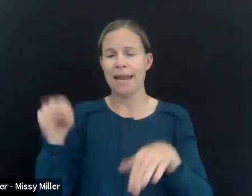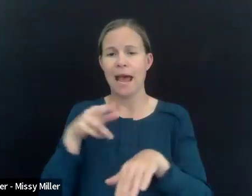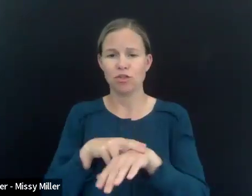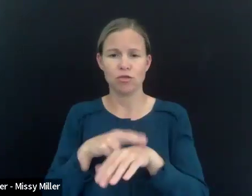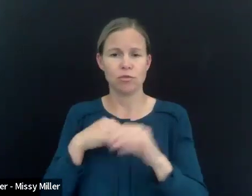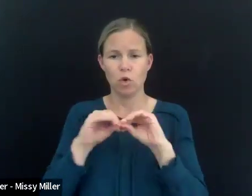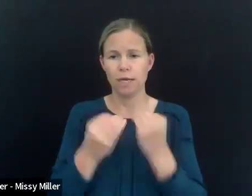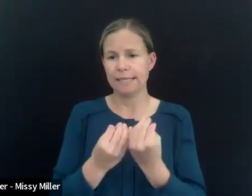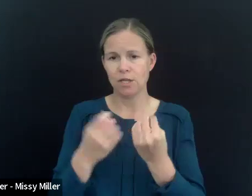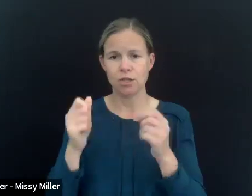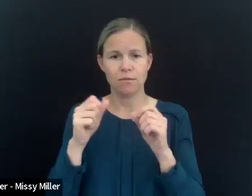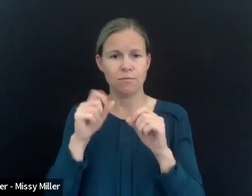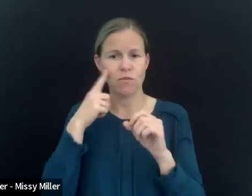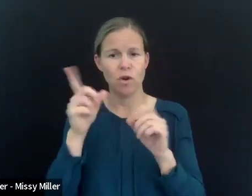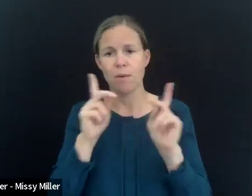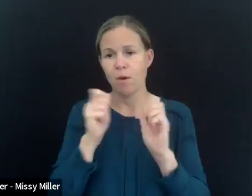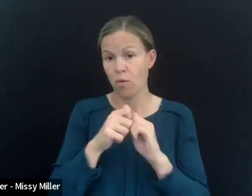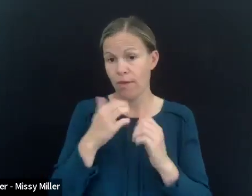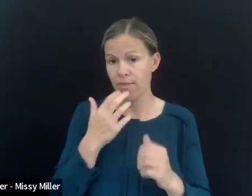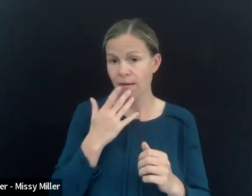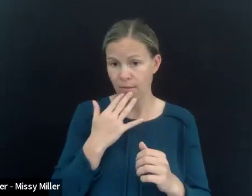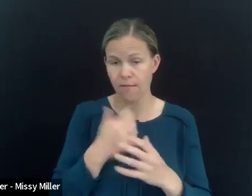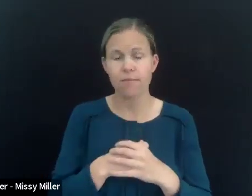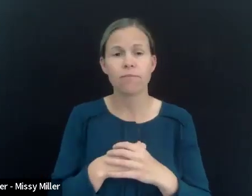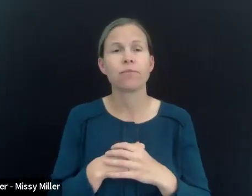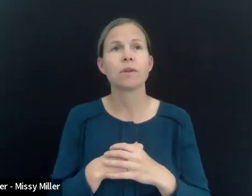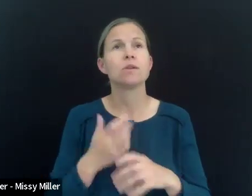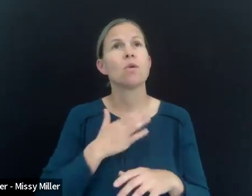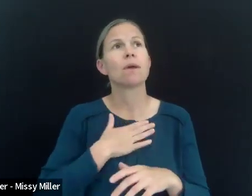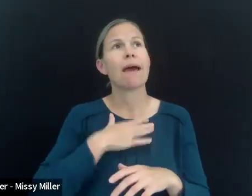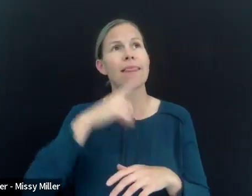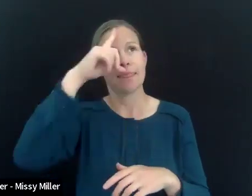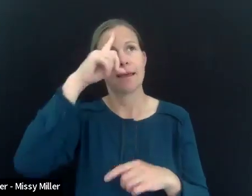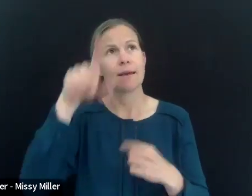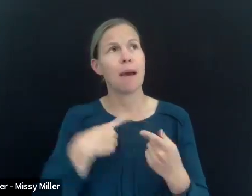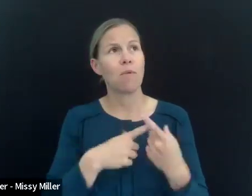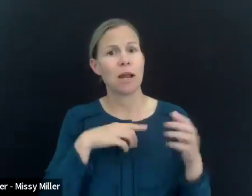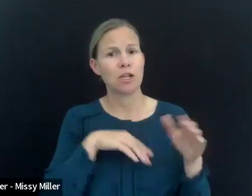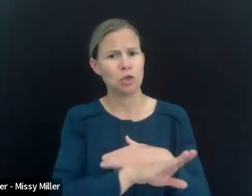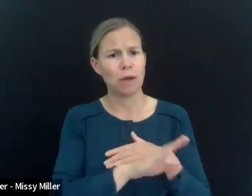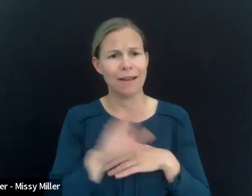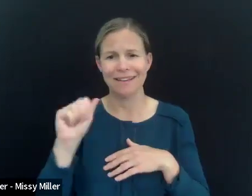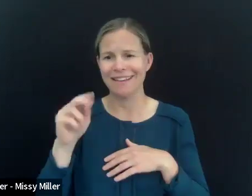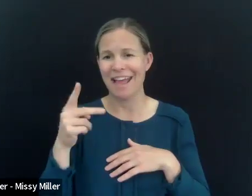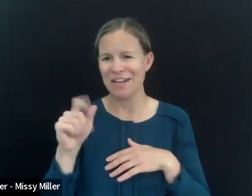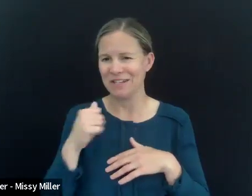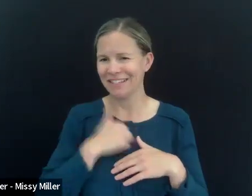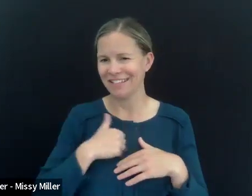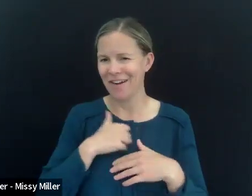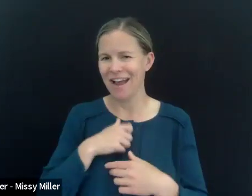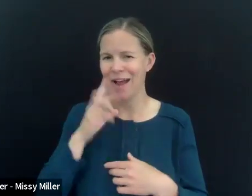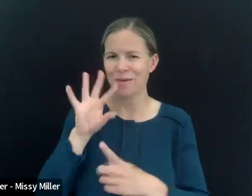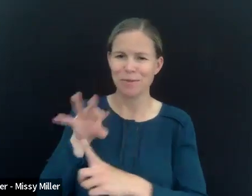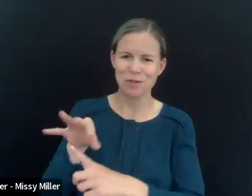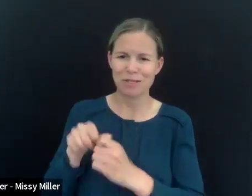And when I think about my point of entry, Angela, I hope you don't mind, but I'm going to put you on the spot for just a moment.